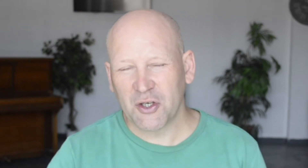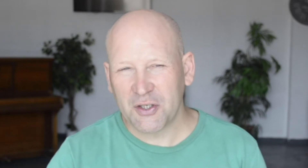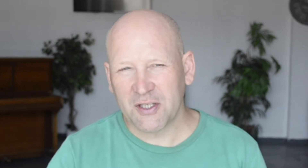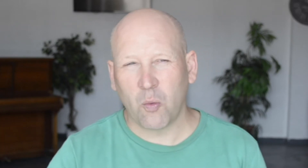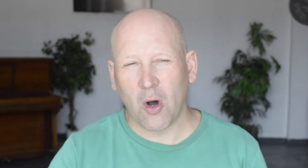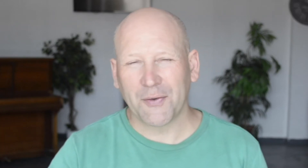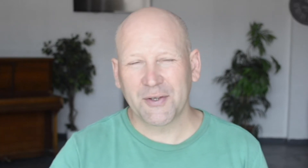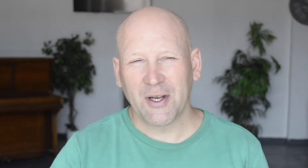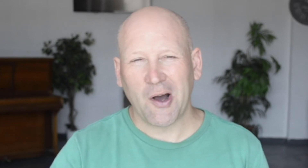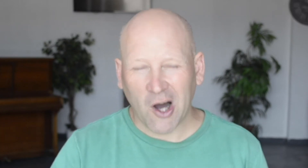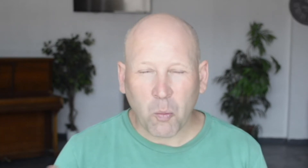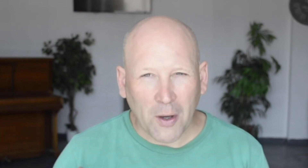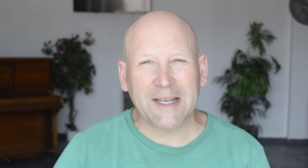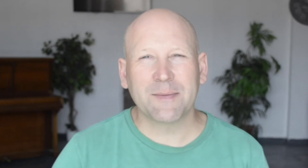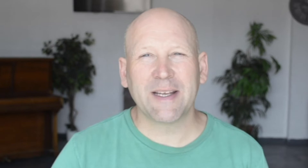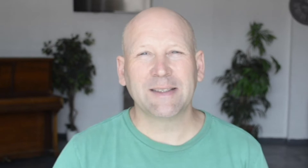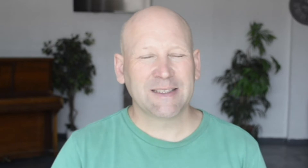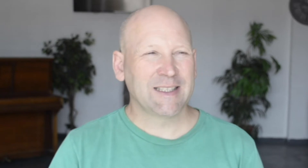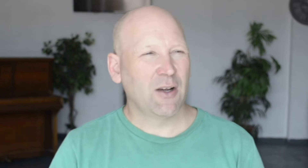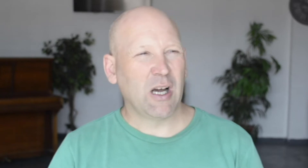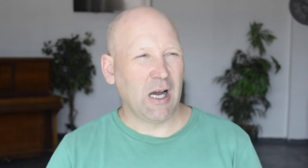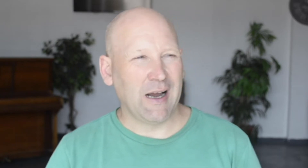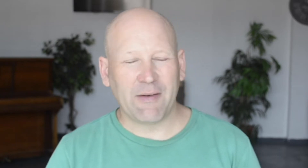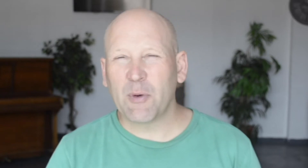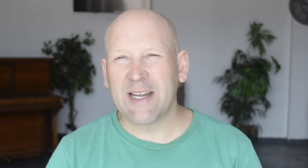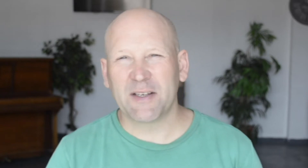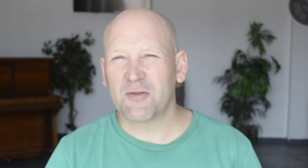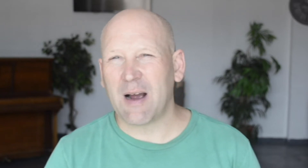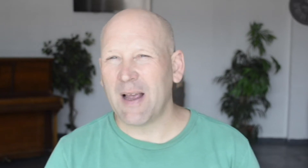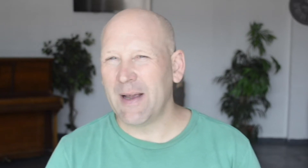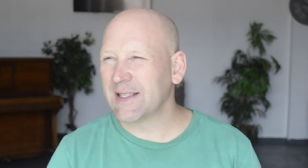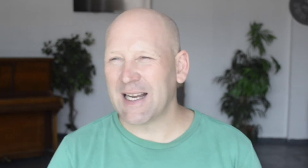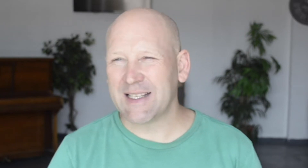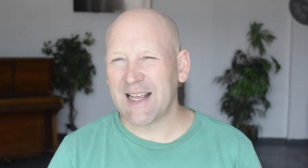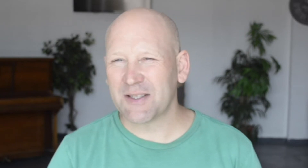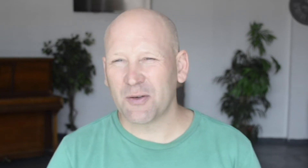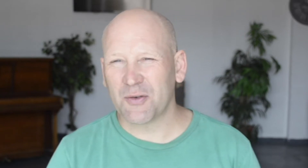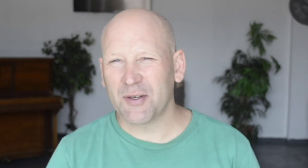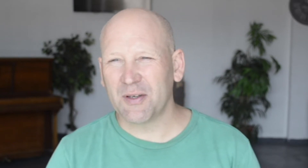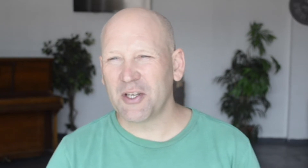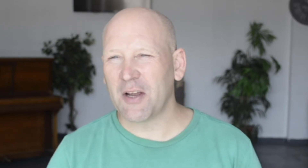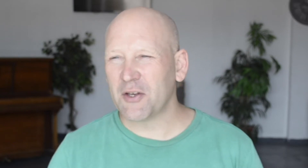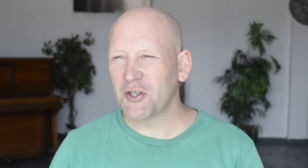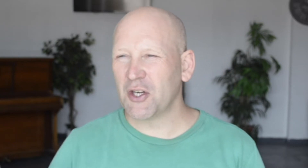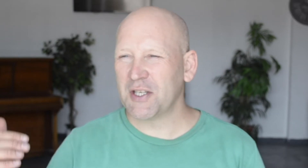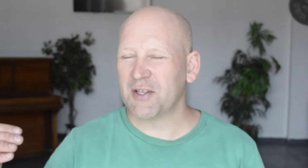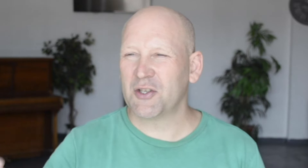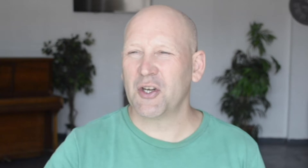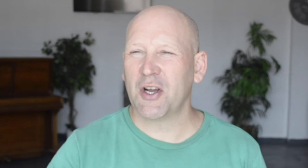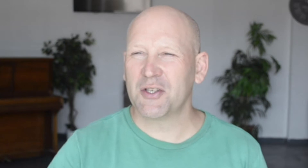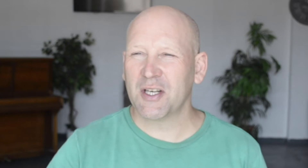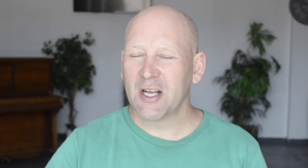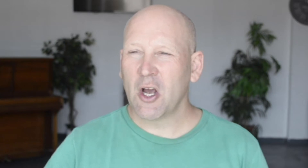the church is what I want it to be. We need to scrap that mentality. That's not true. You know, the church is